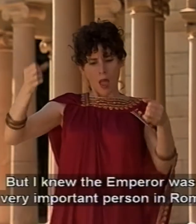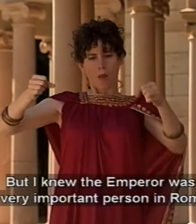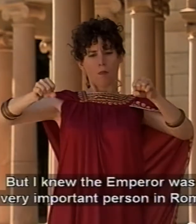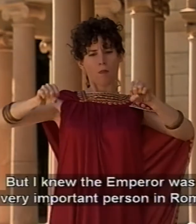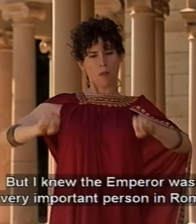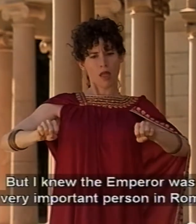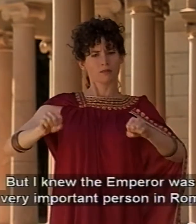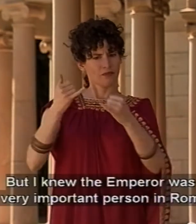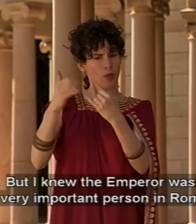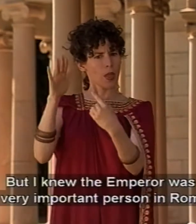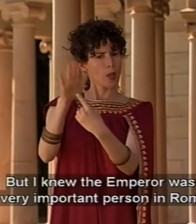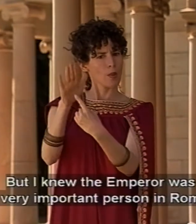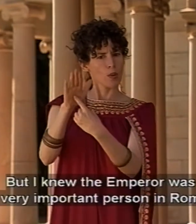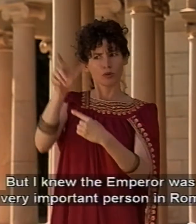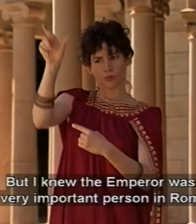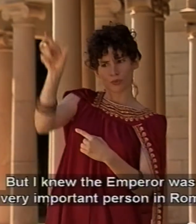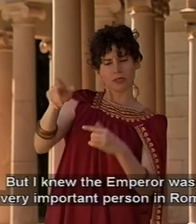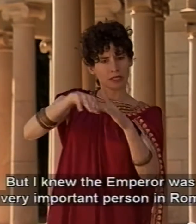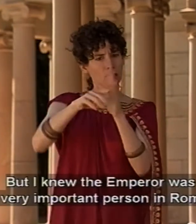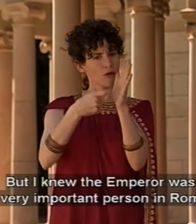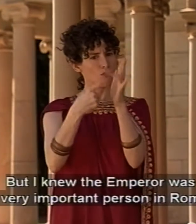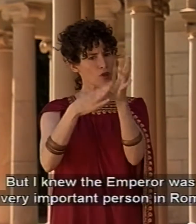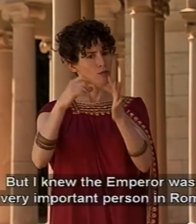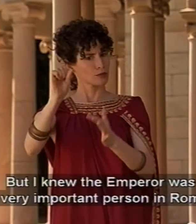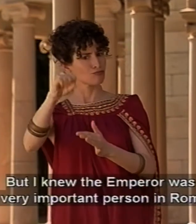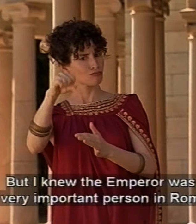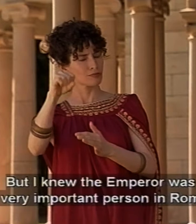But I knew that the emperor was a very important person in Rome.